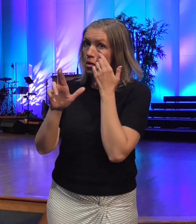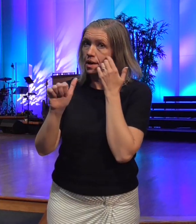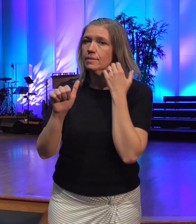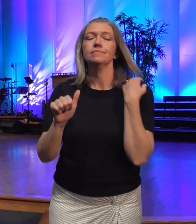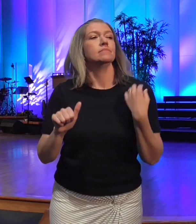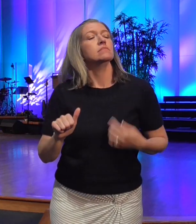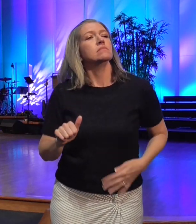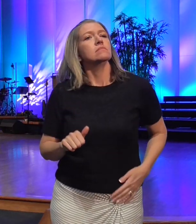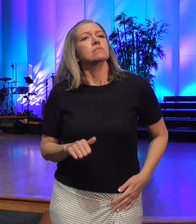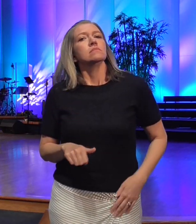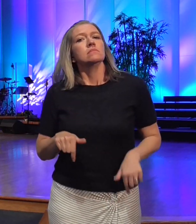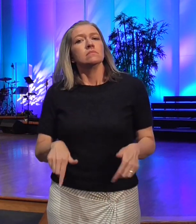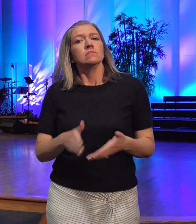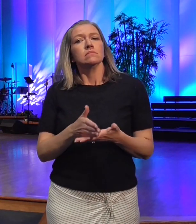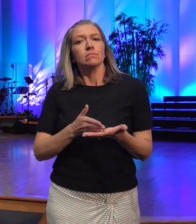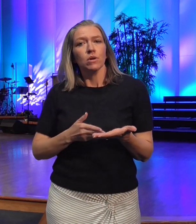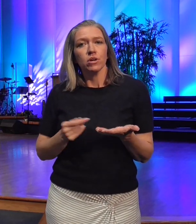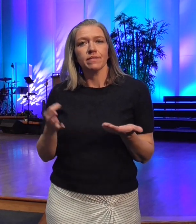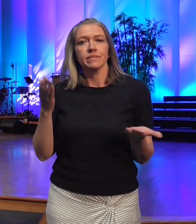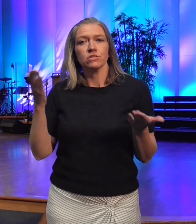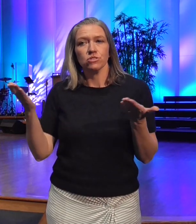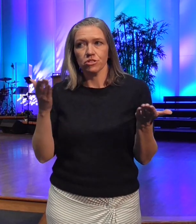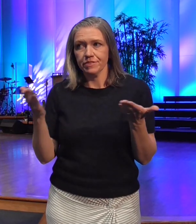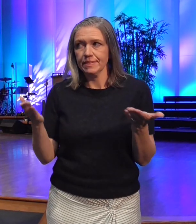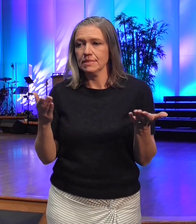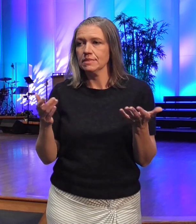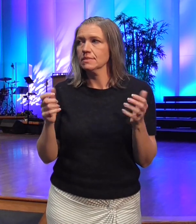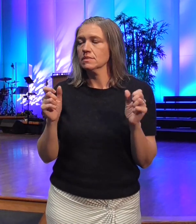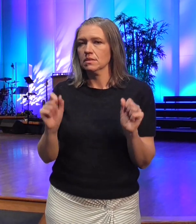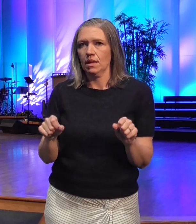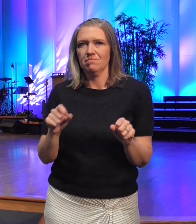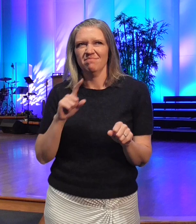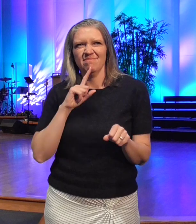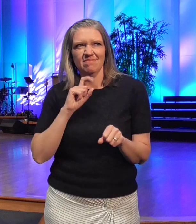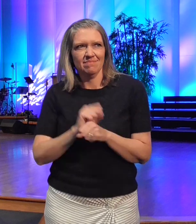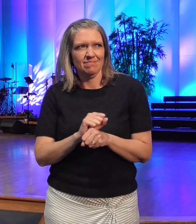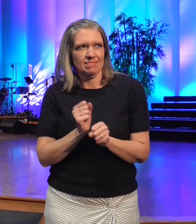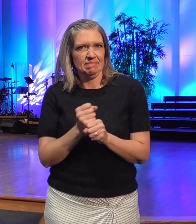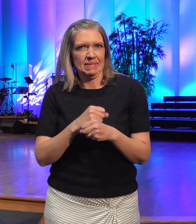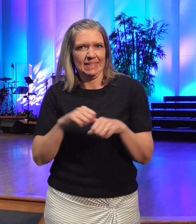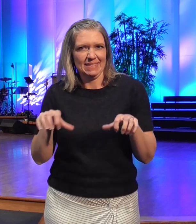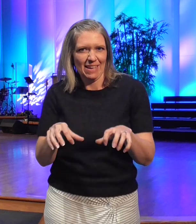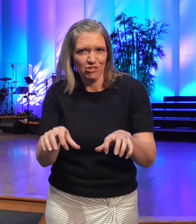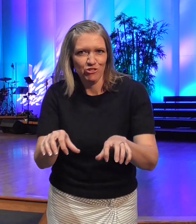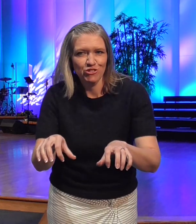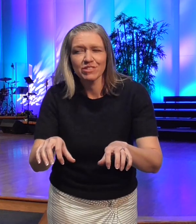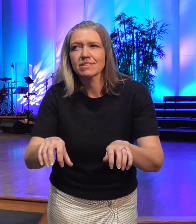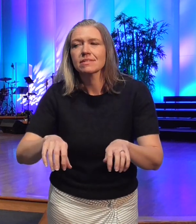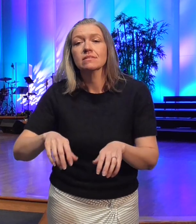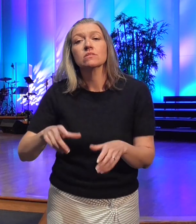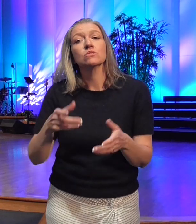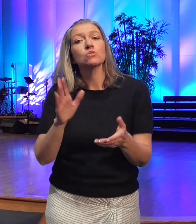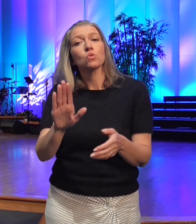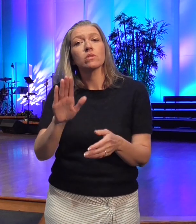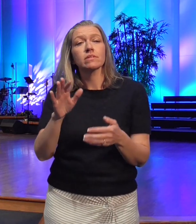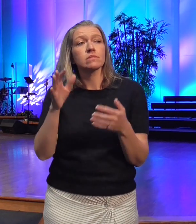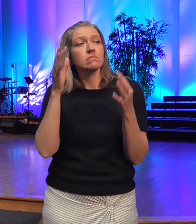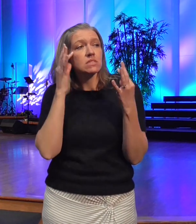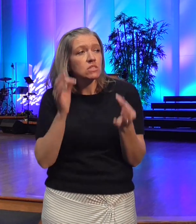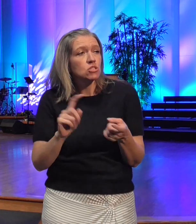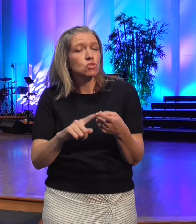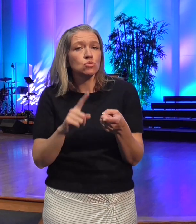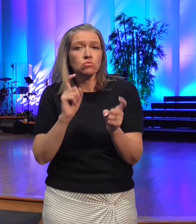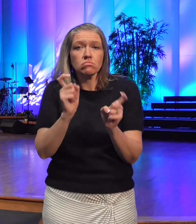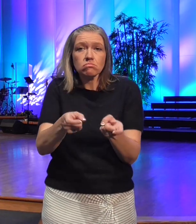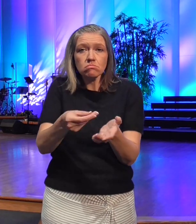So we come to the part in our service where we get to put this in action. So whatever you're choosing to give today around financial giving to our